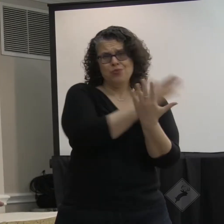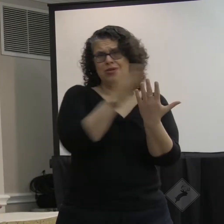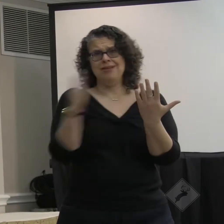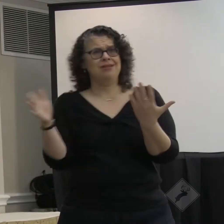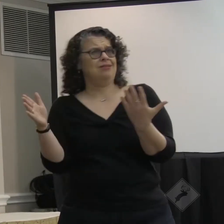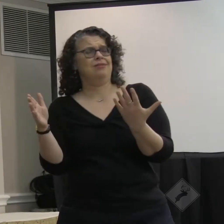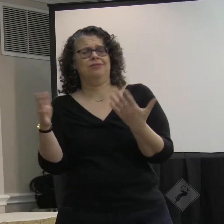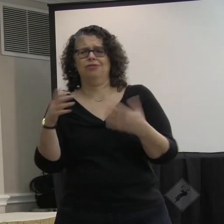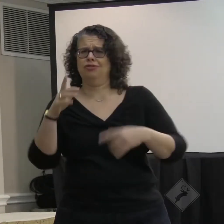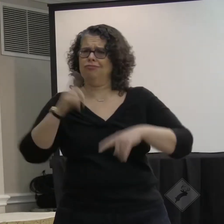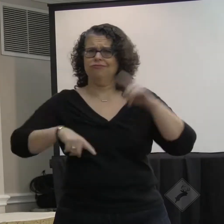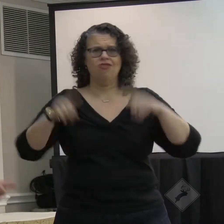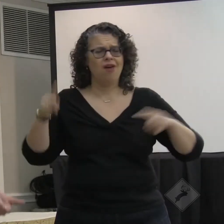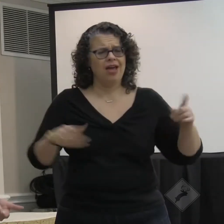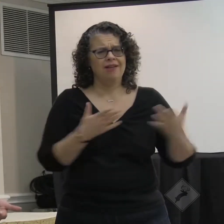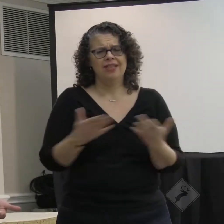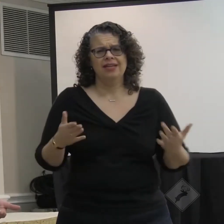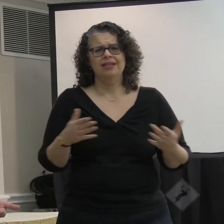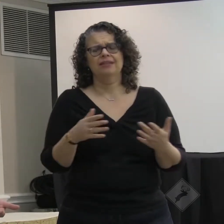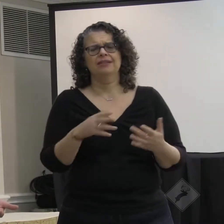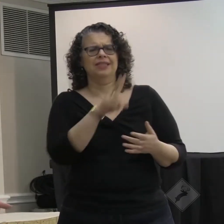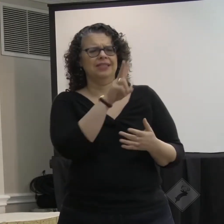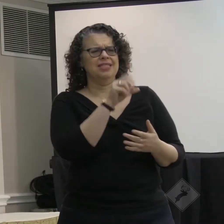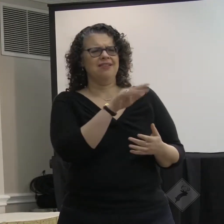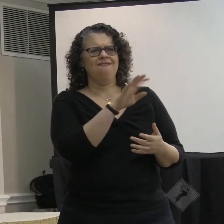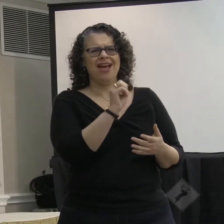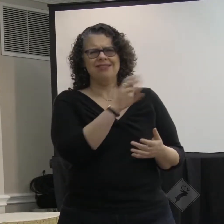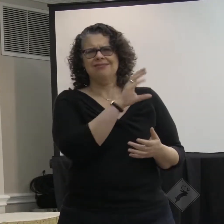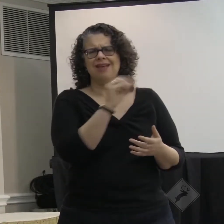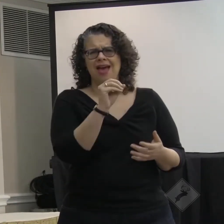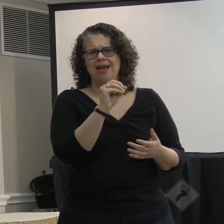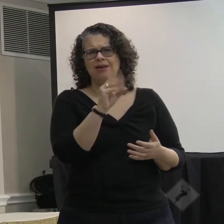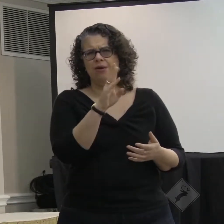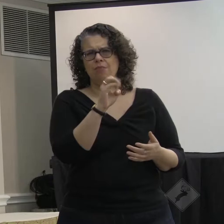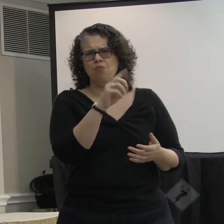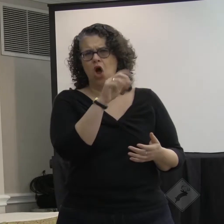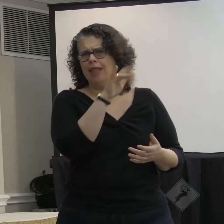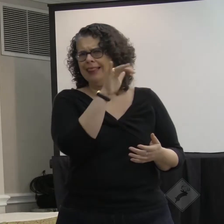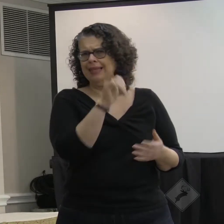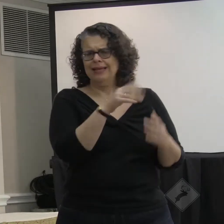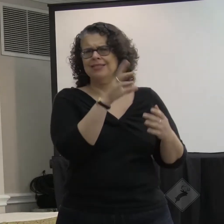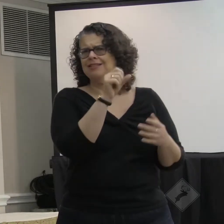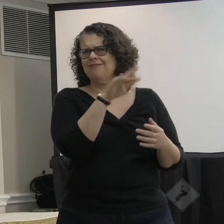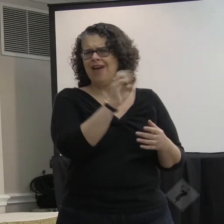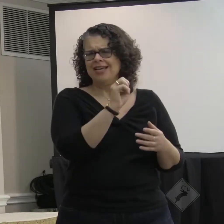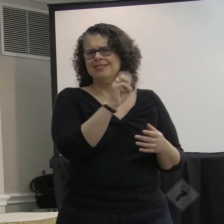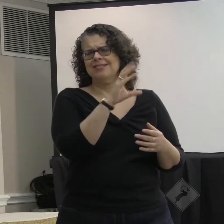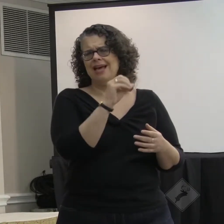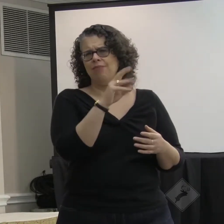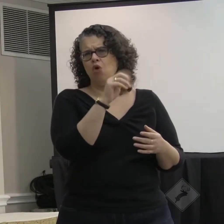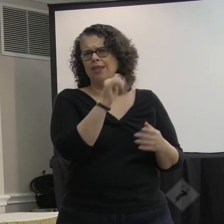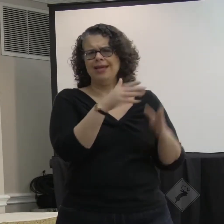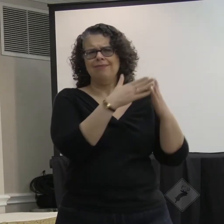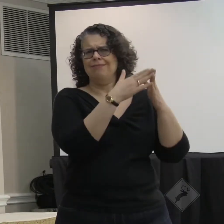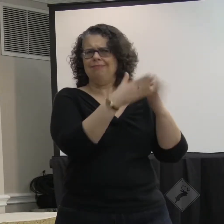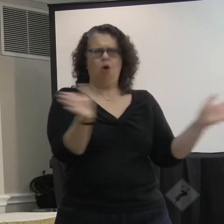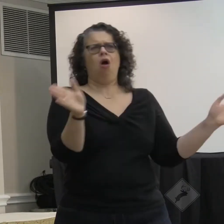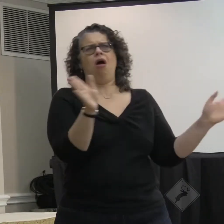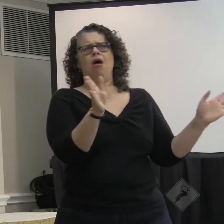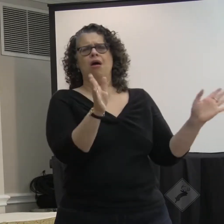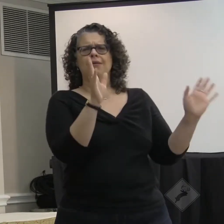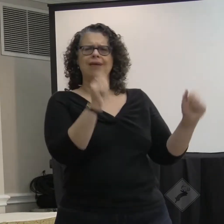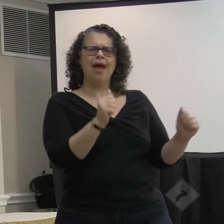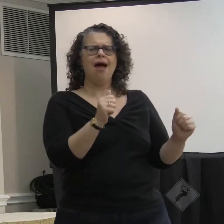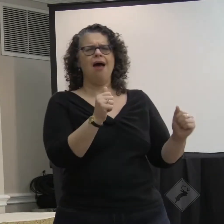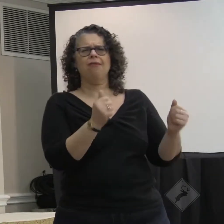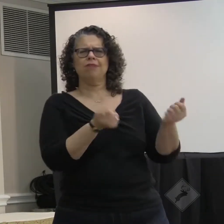You want to find out, is this Vice and Broadly? That's sort of media outlets that can be